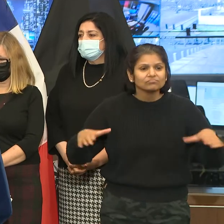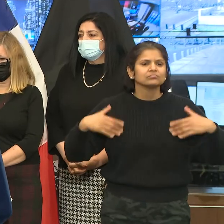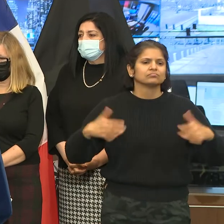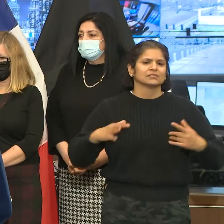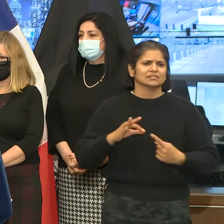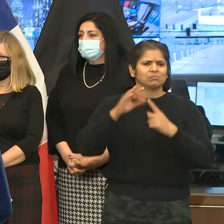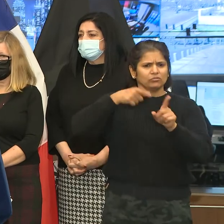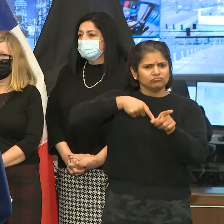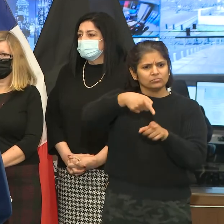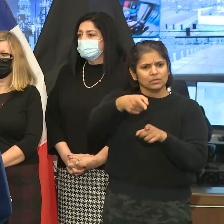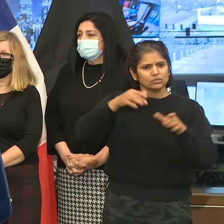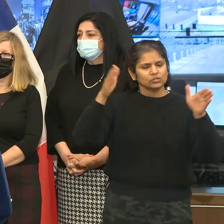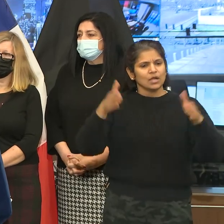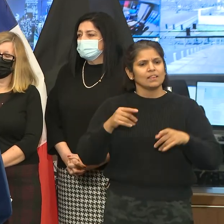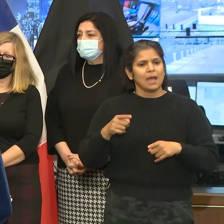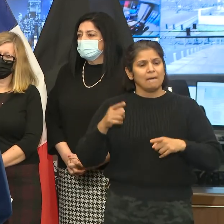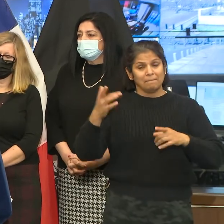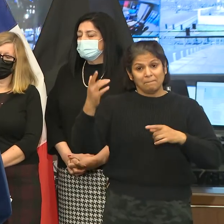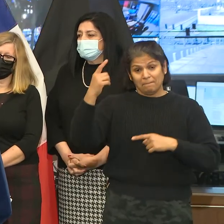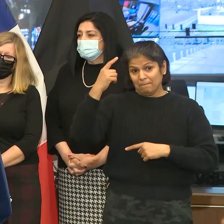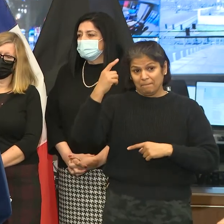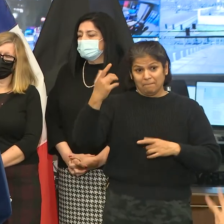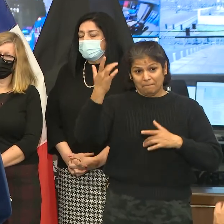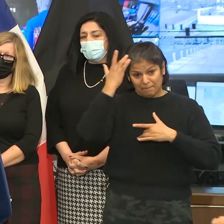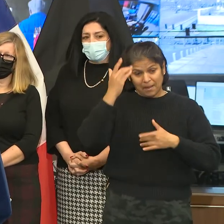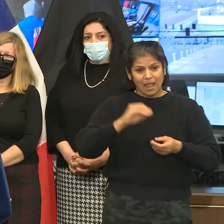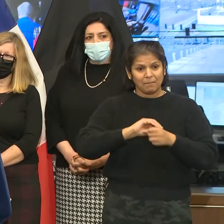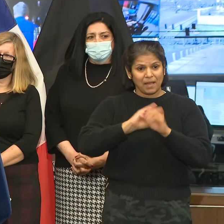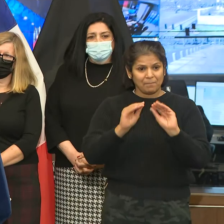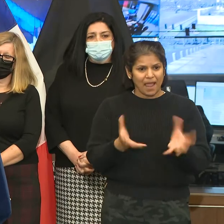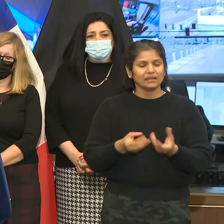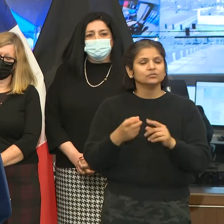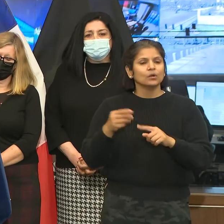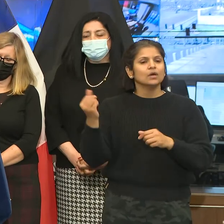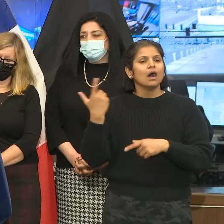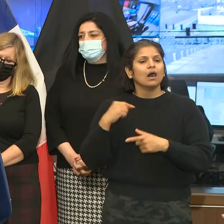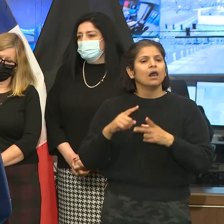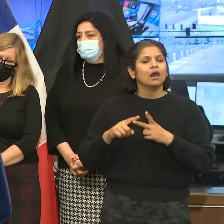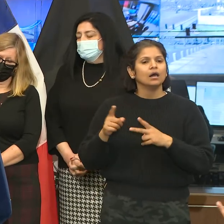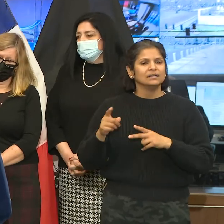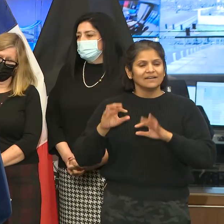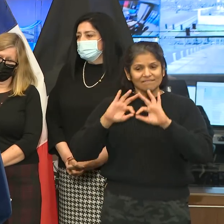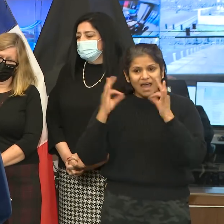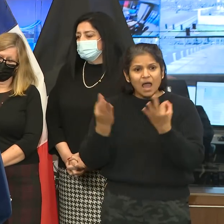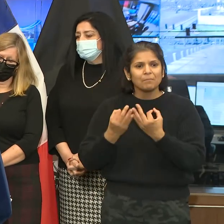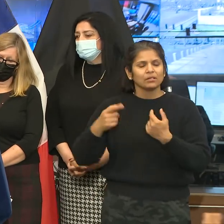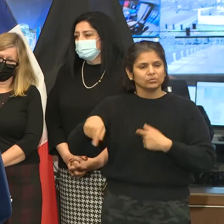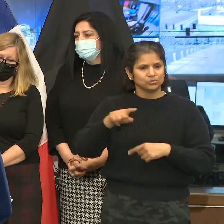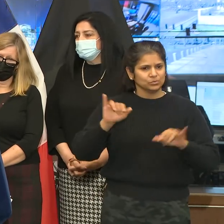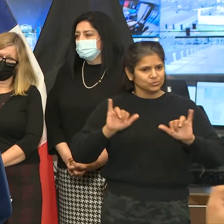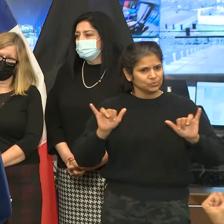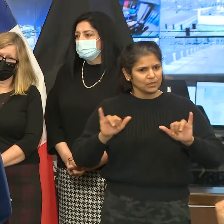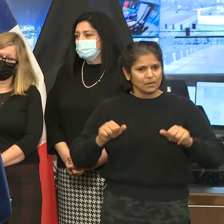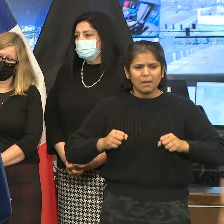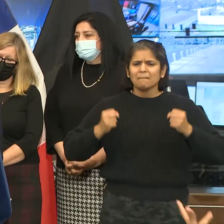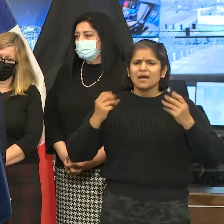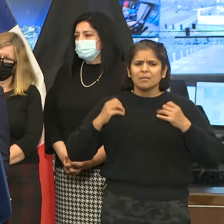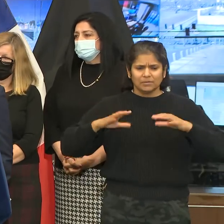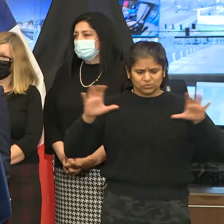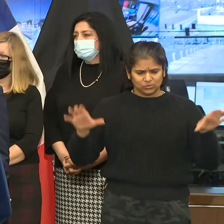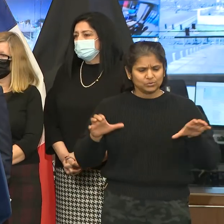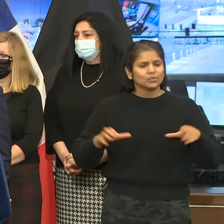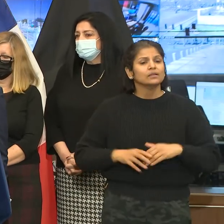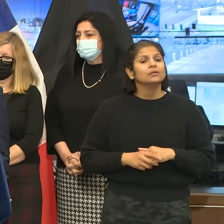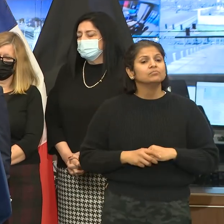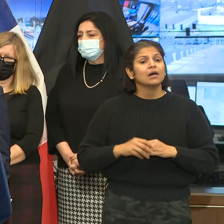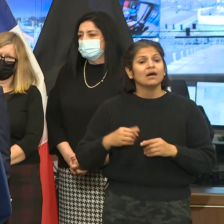the sacrifices that you've made, and especially thank you for the sacrifices that your families have made. I told my children this morning, who are here